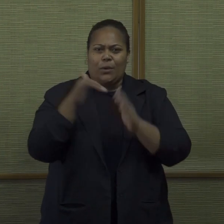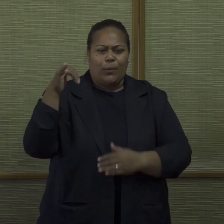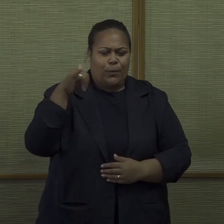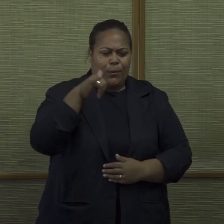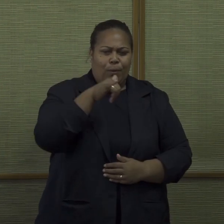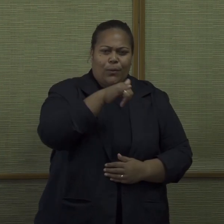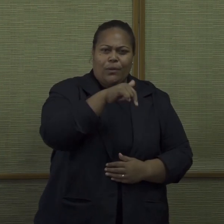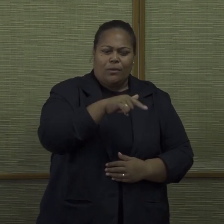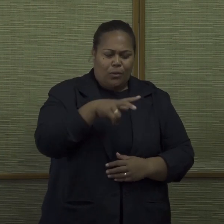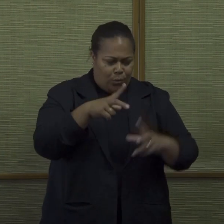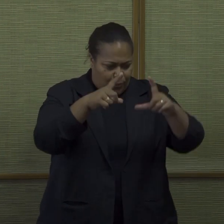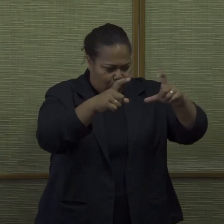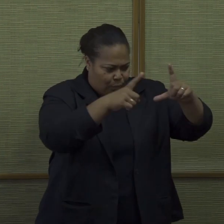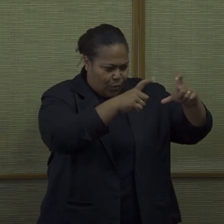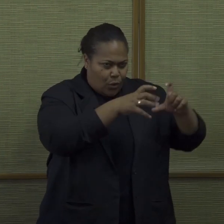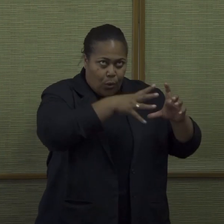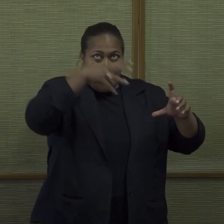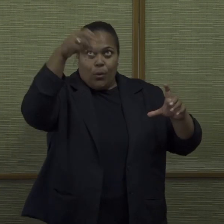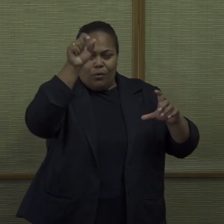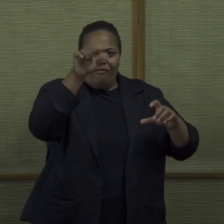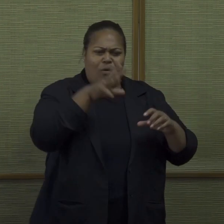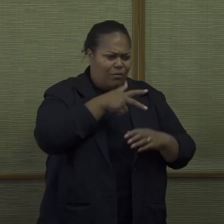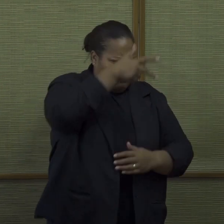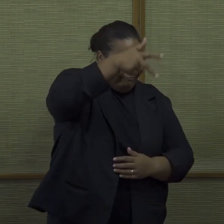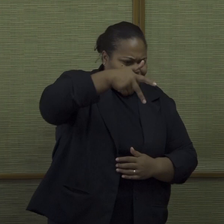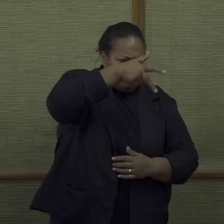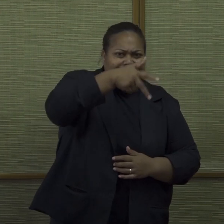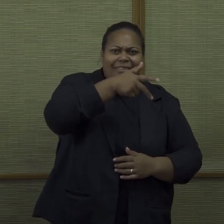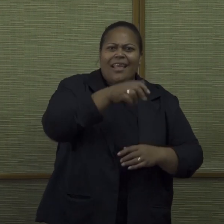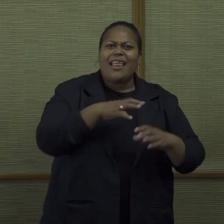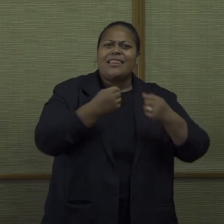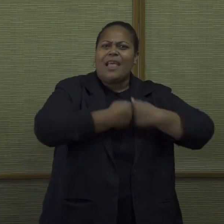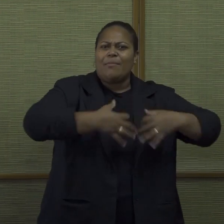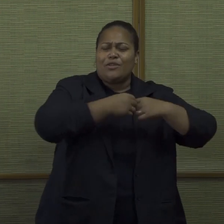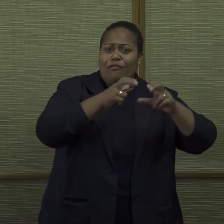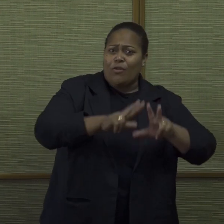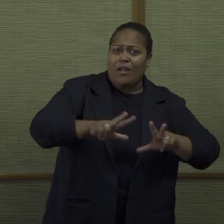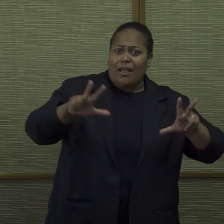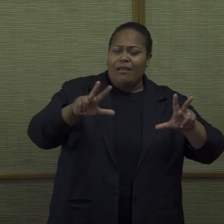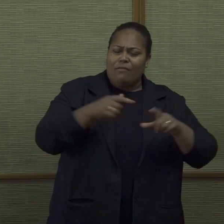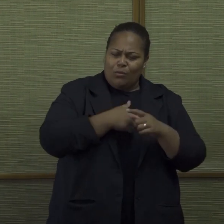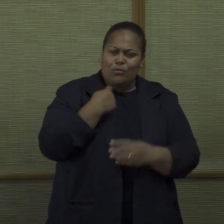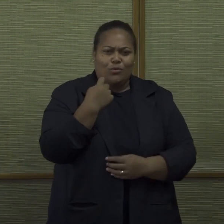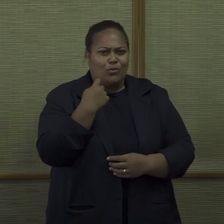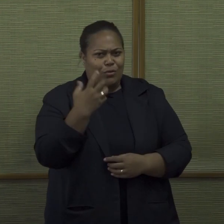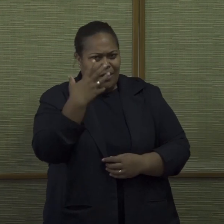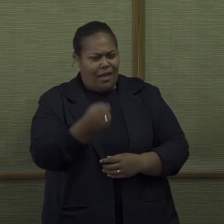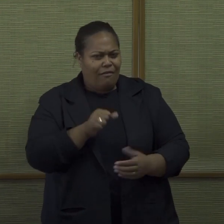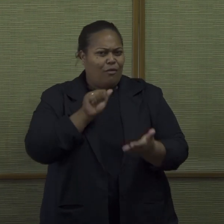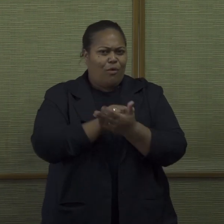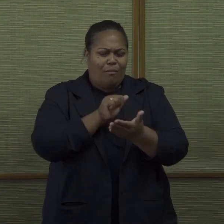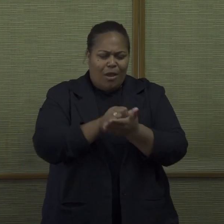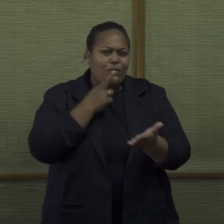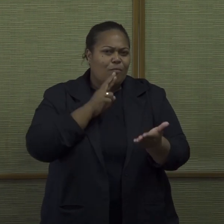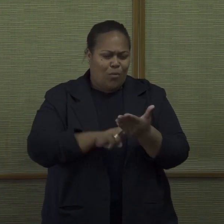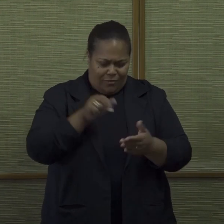speak, capturing damages or aerial damages in Vanua Levu, and we should have the full scope of aerial damages by